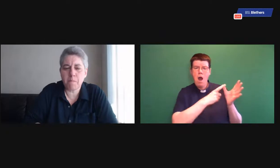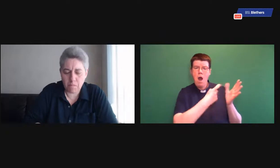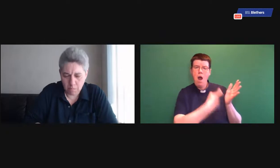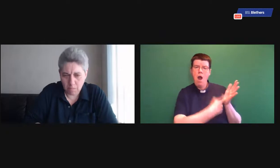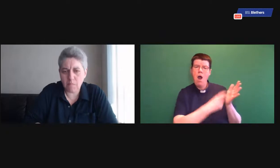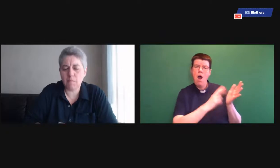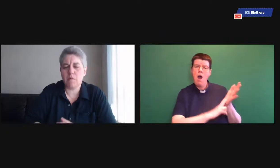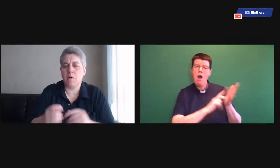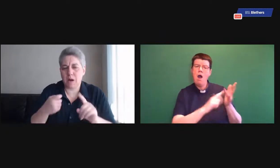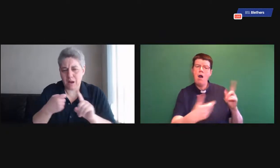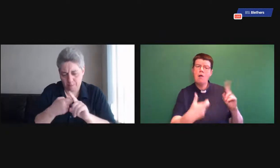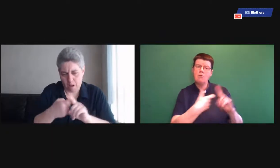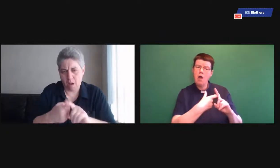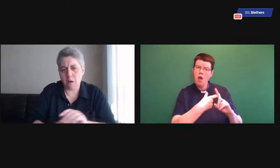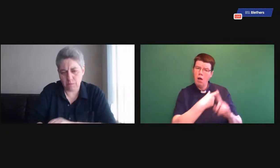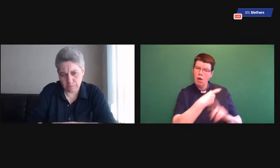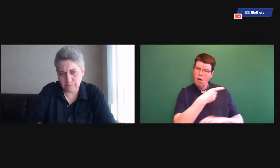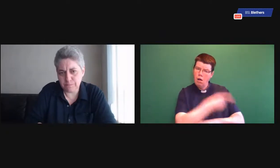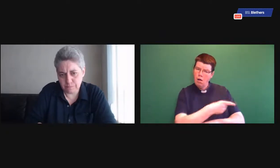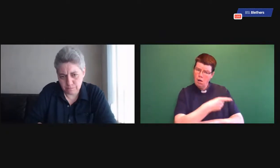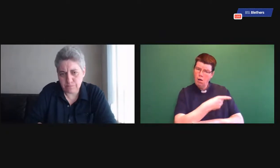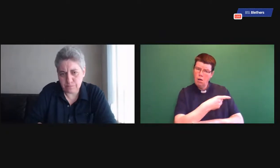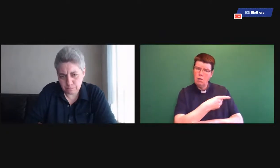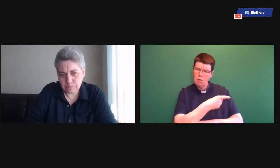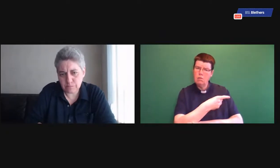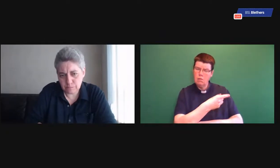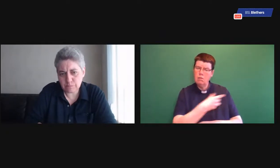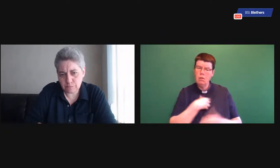to Kilmarnock,